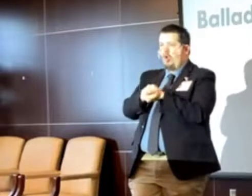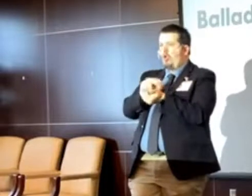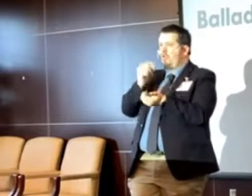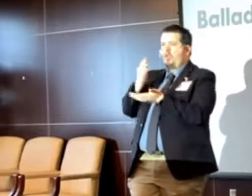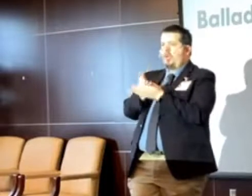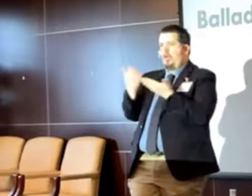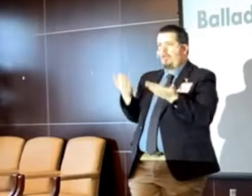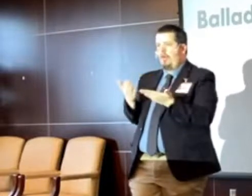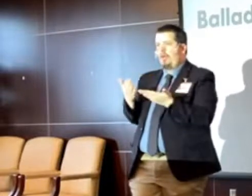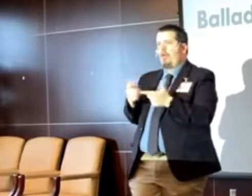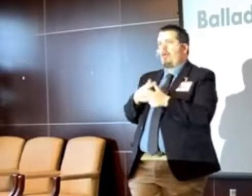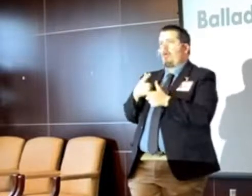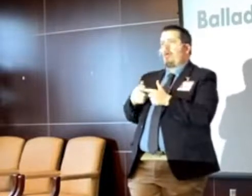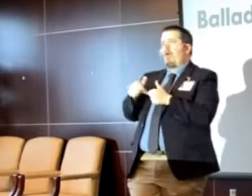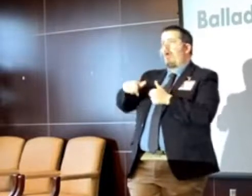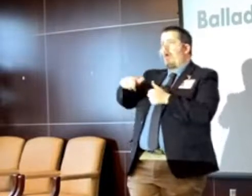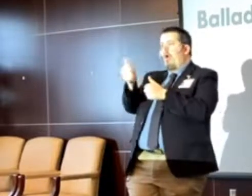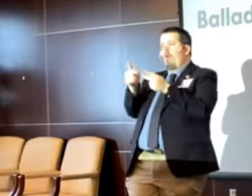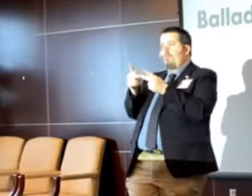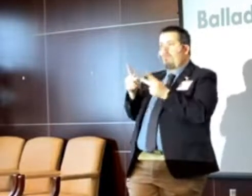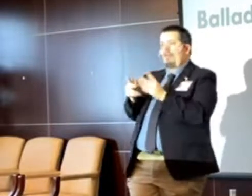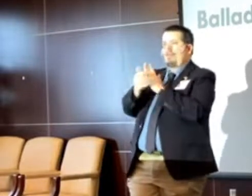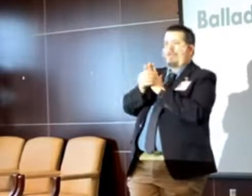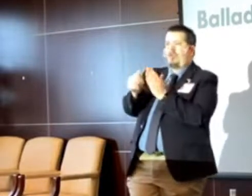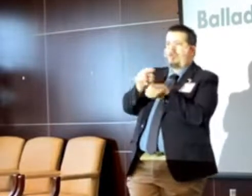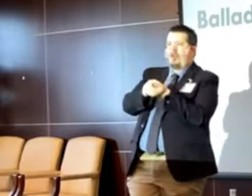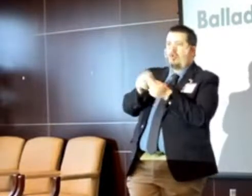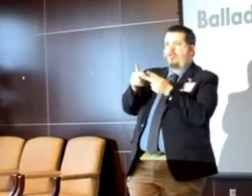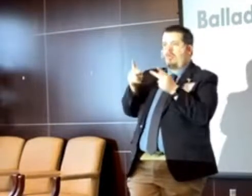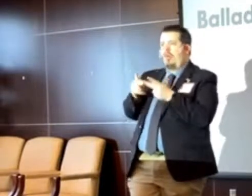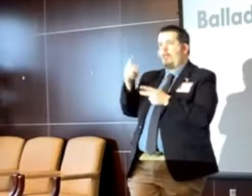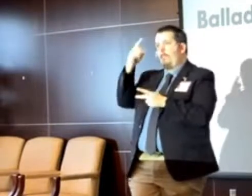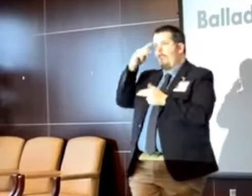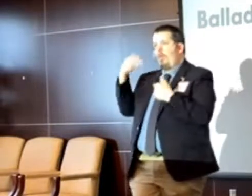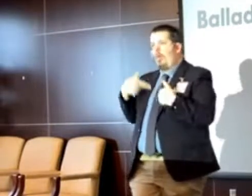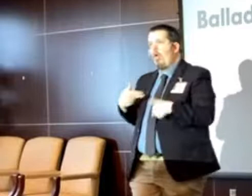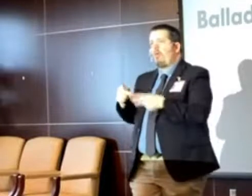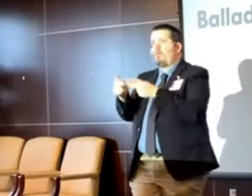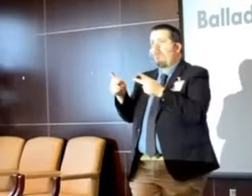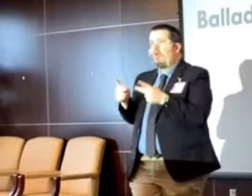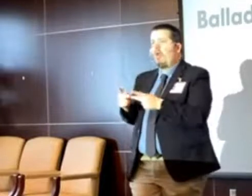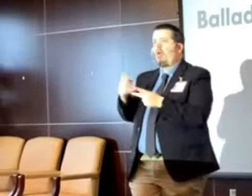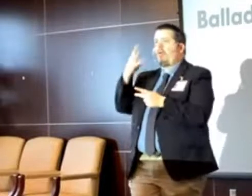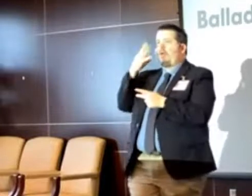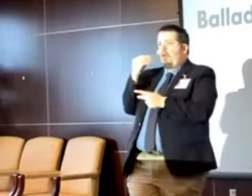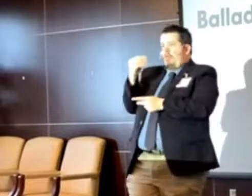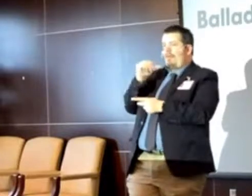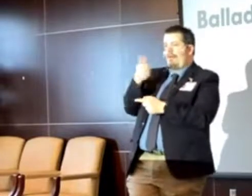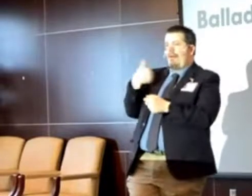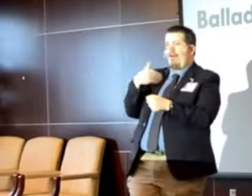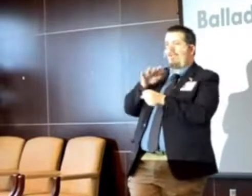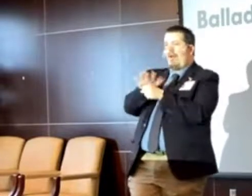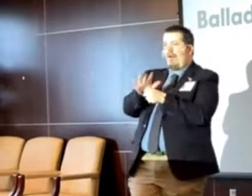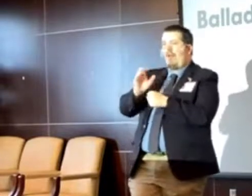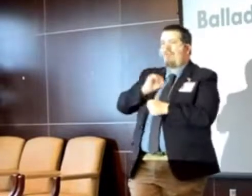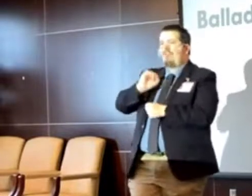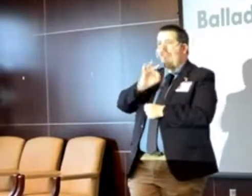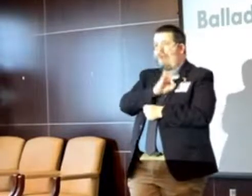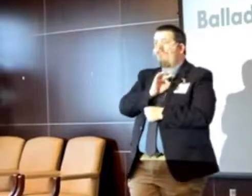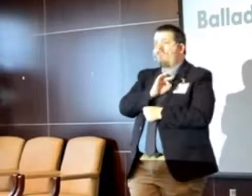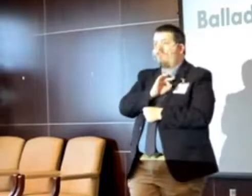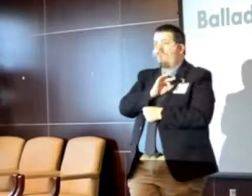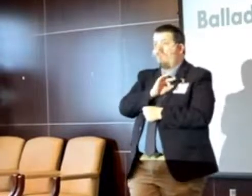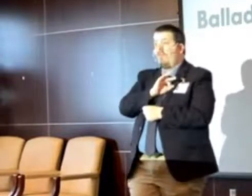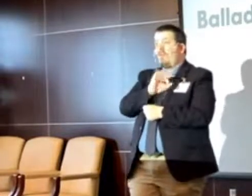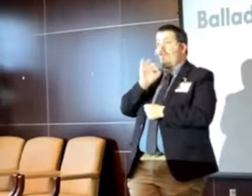here. Post-acute facilities, skilled nursing facilities, mental health facilities, they're experiencing labor shortages too. And